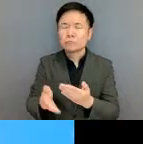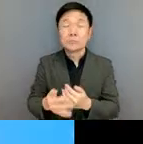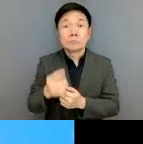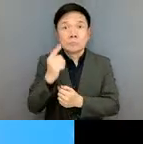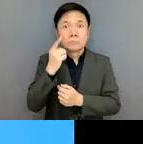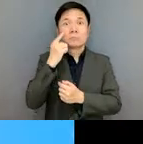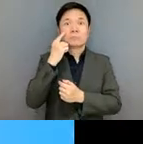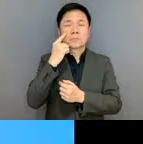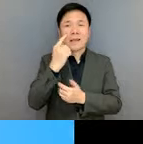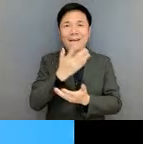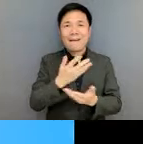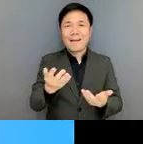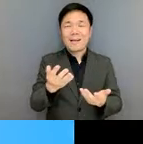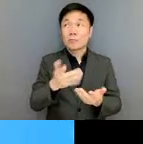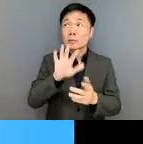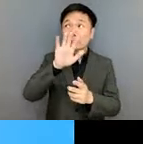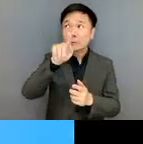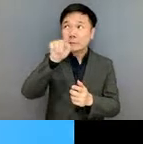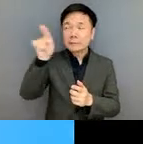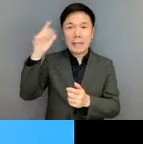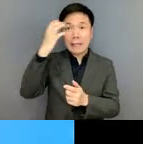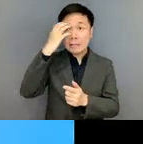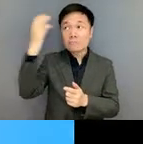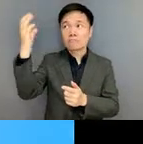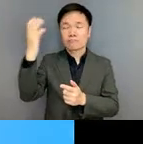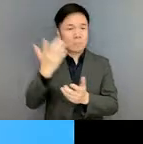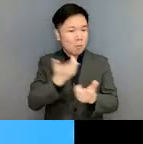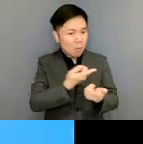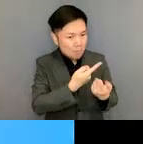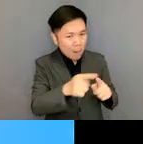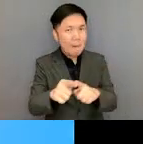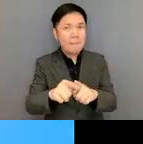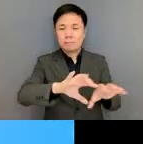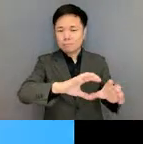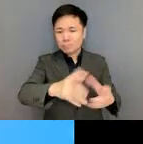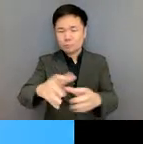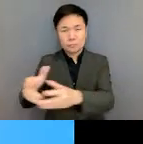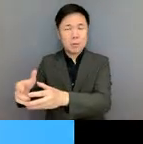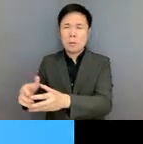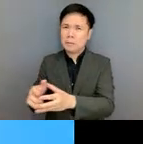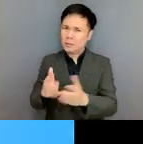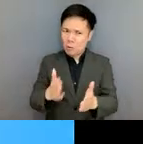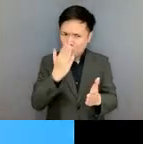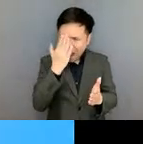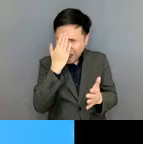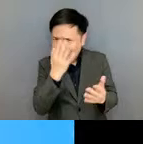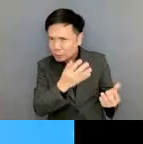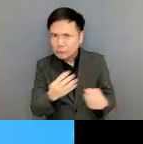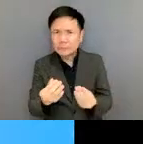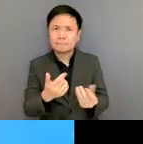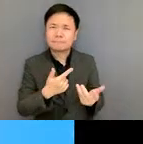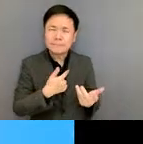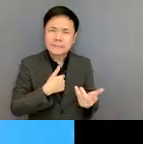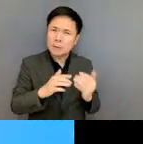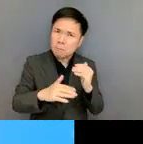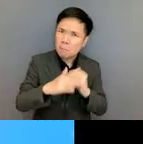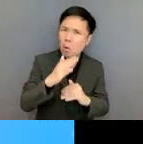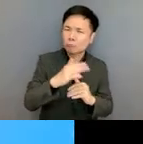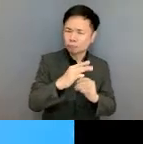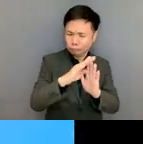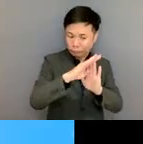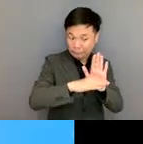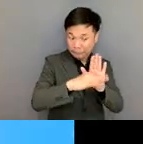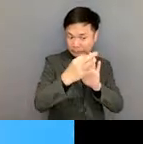equipping stakeholders with these necessary tools to implement these guidelines and